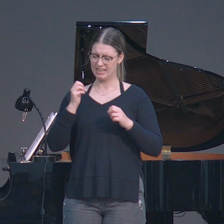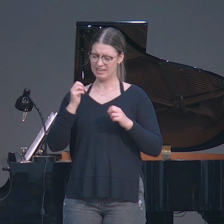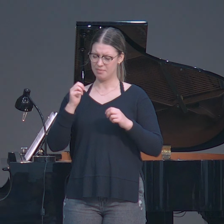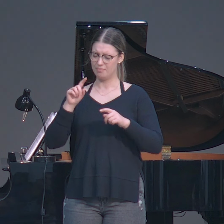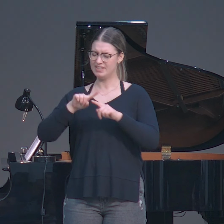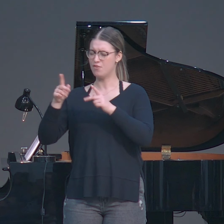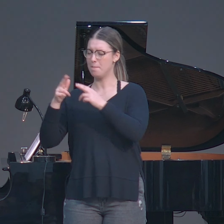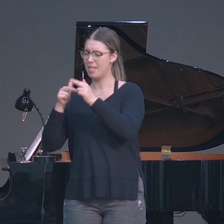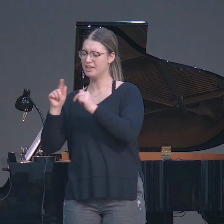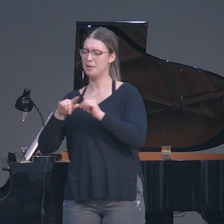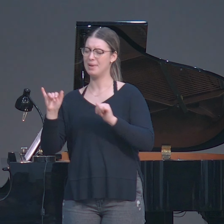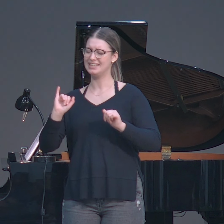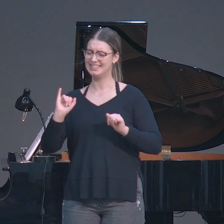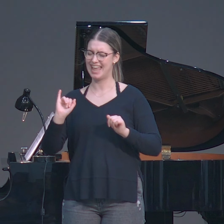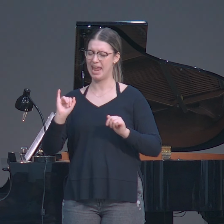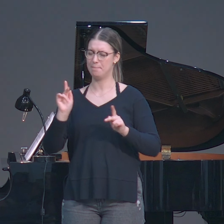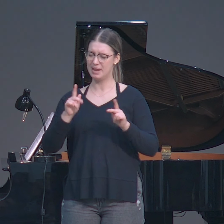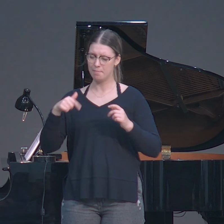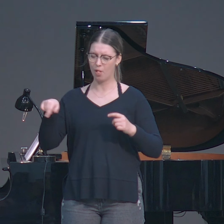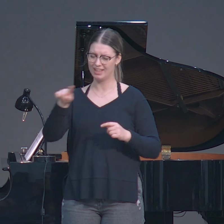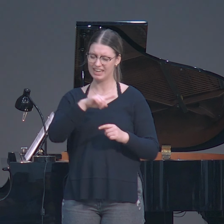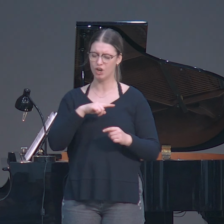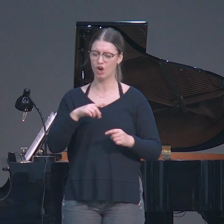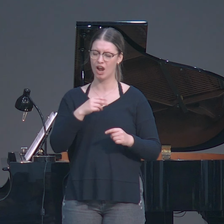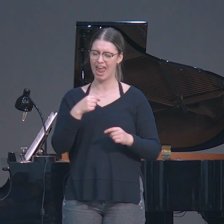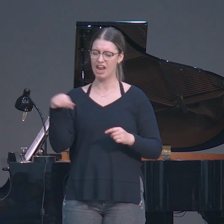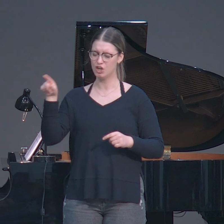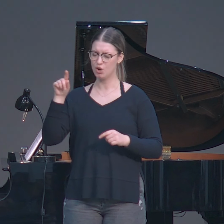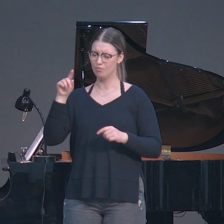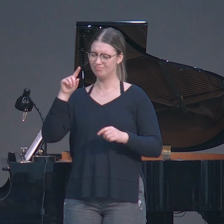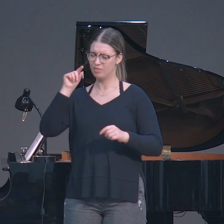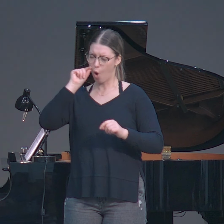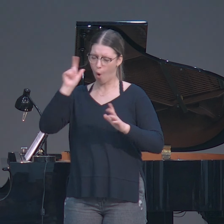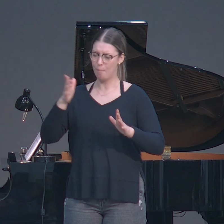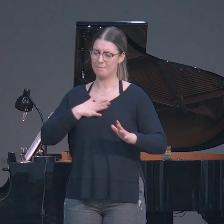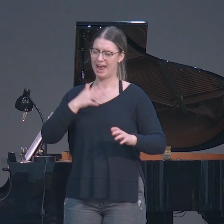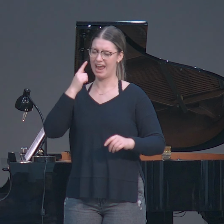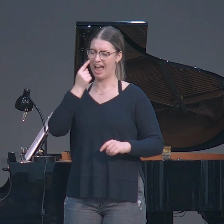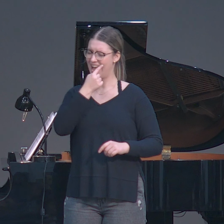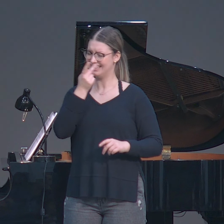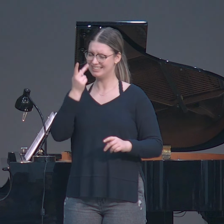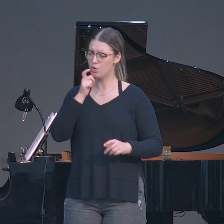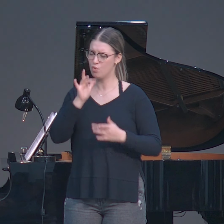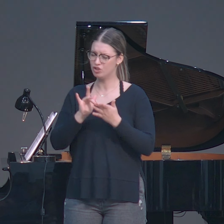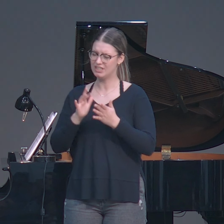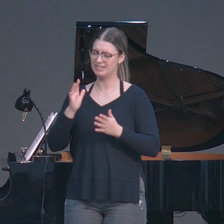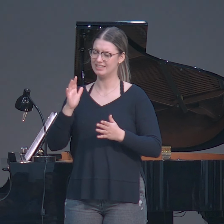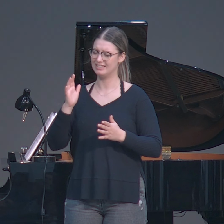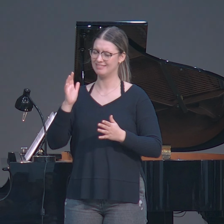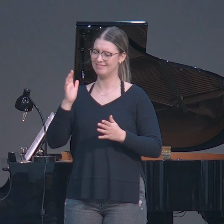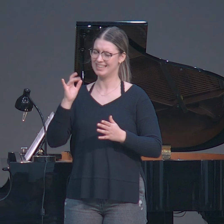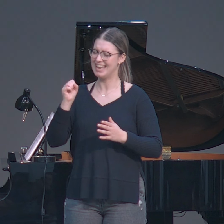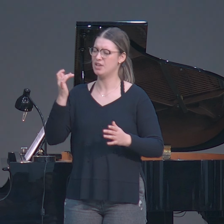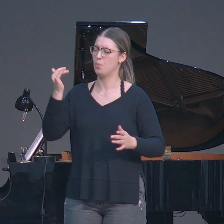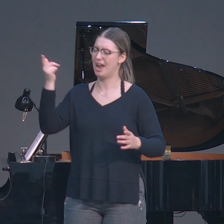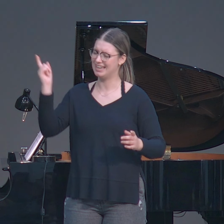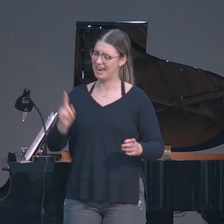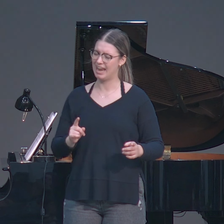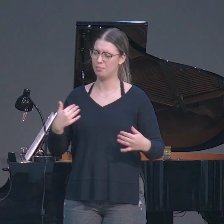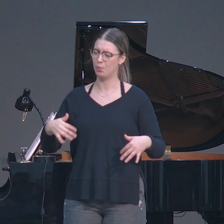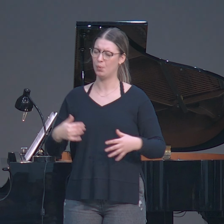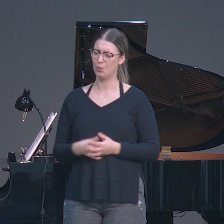and You opening my own eyes to who Jesus was. and why he came. And I